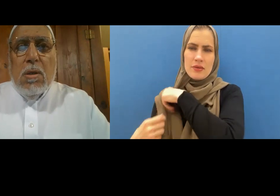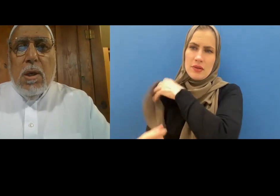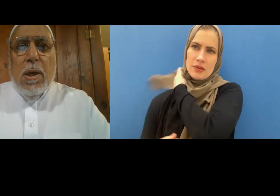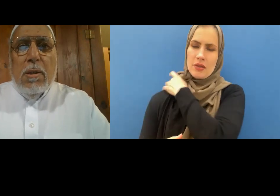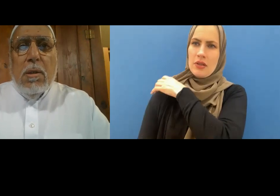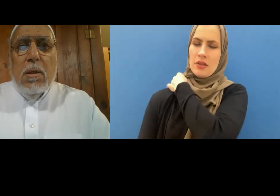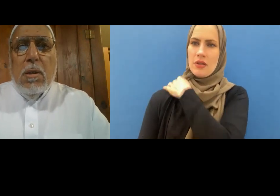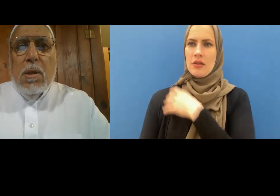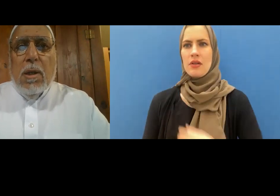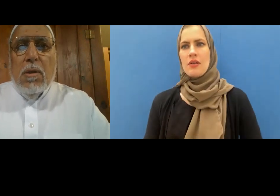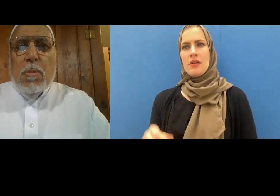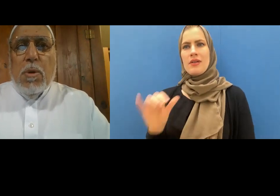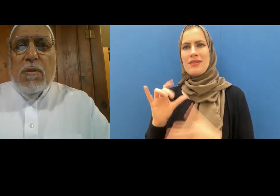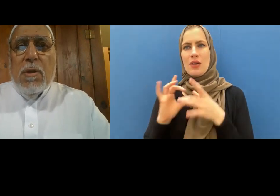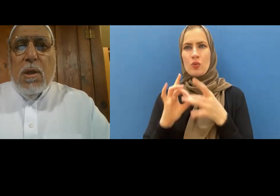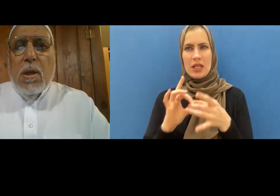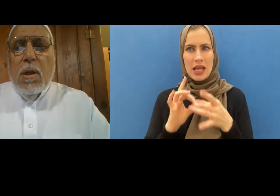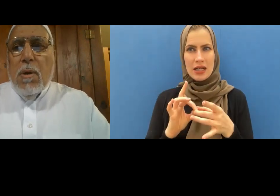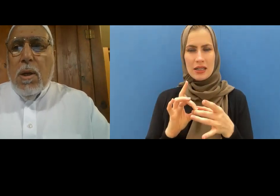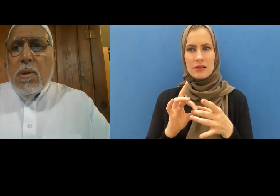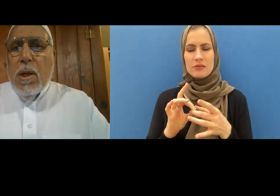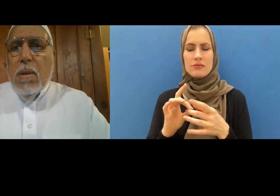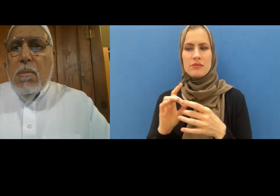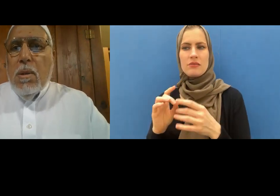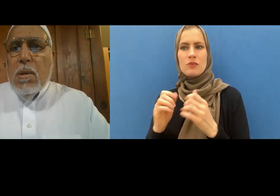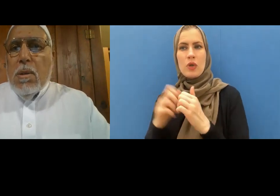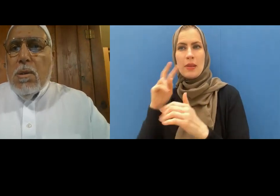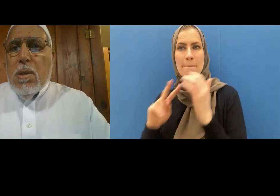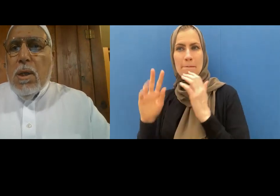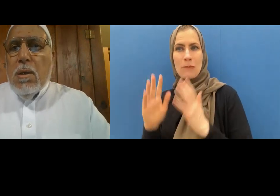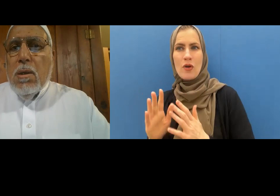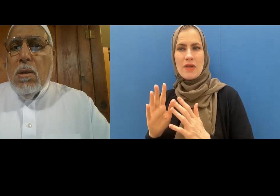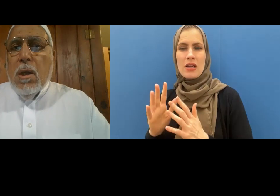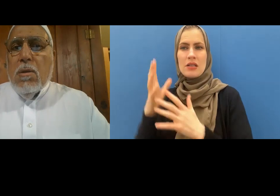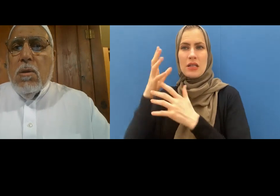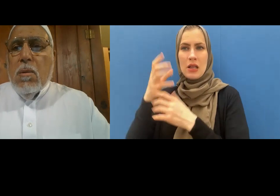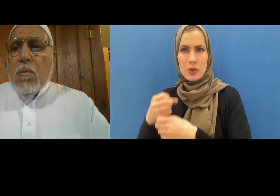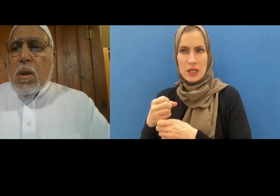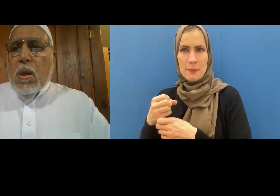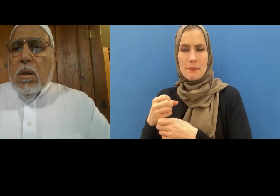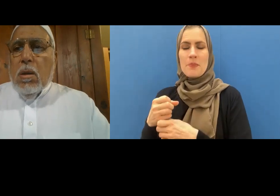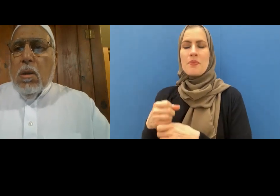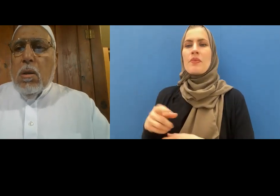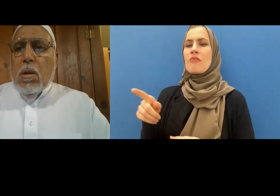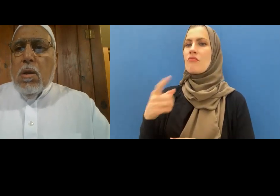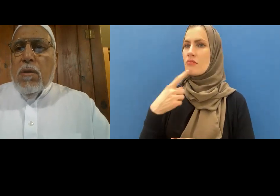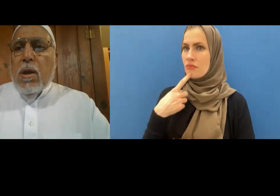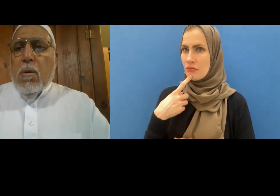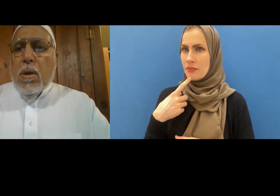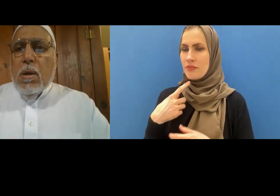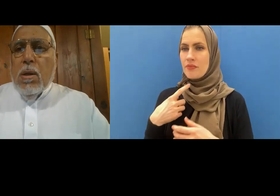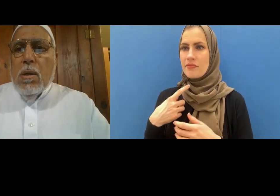It is related that the Prophet Sallallahu Alaihi Wasallam said that